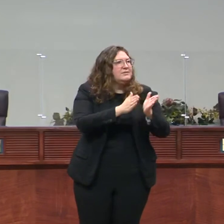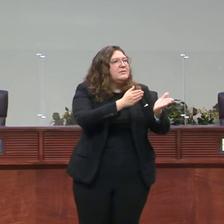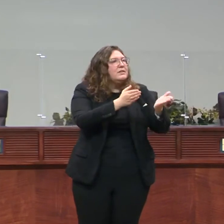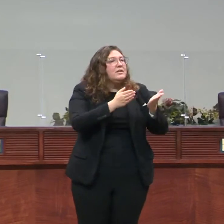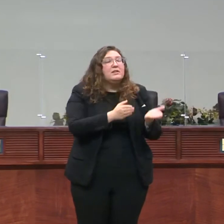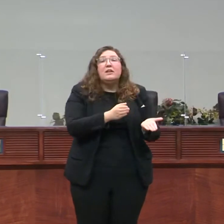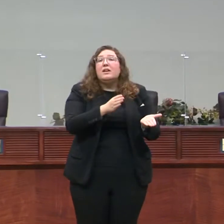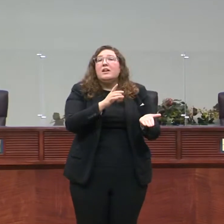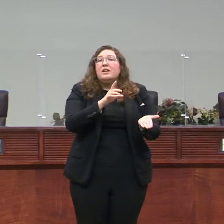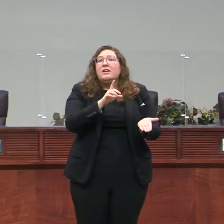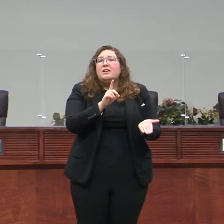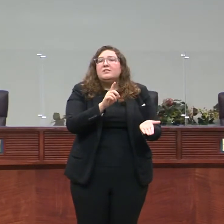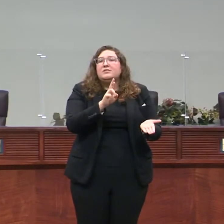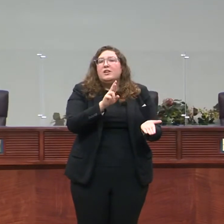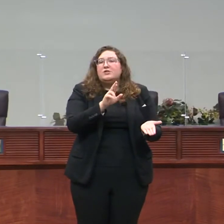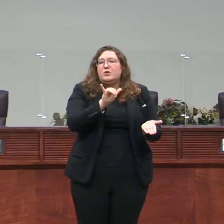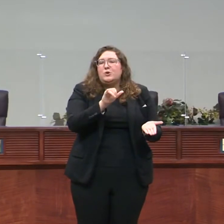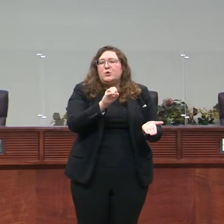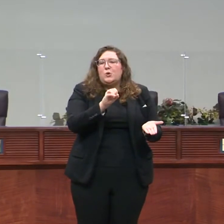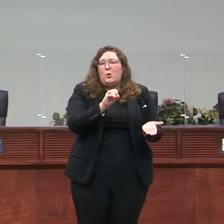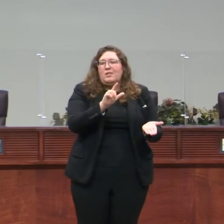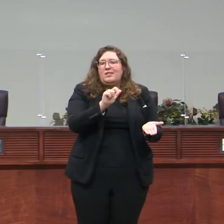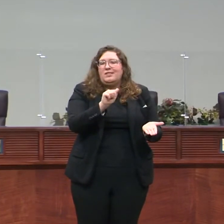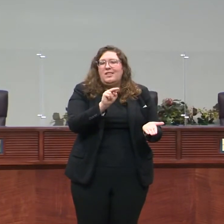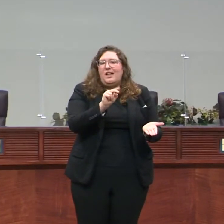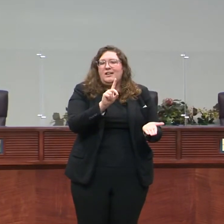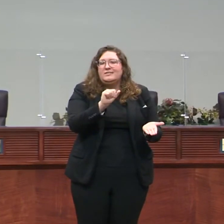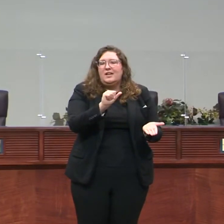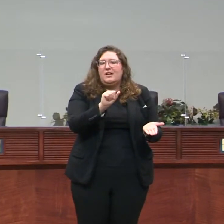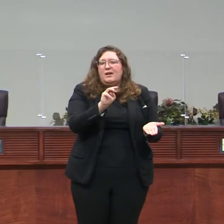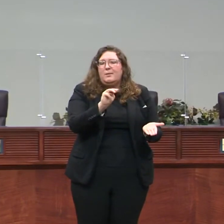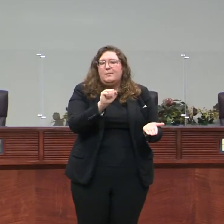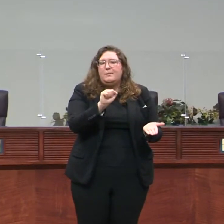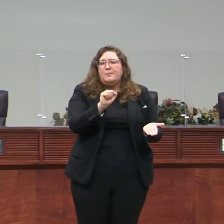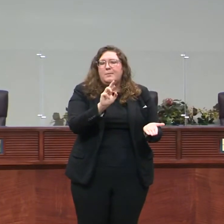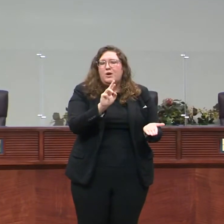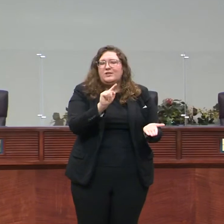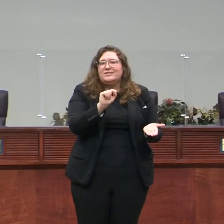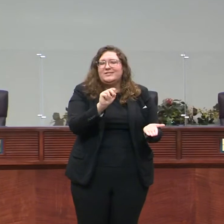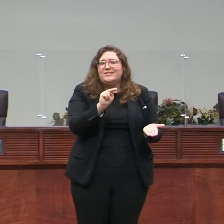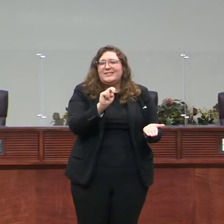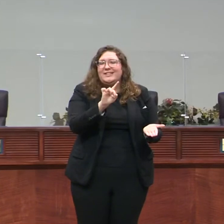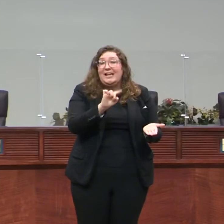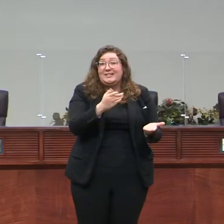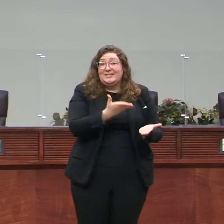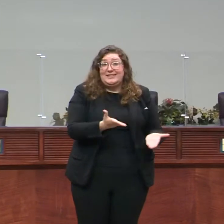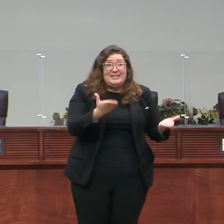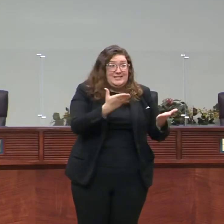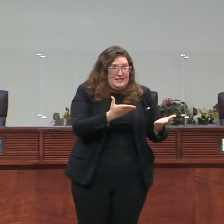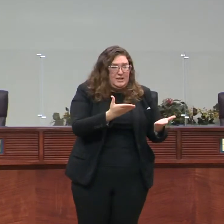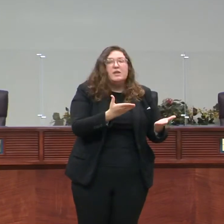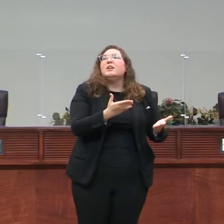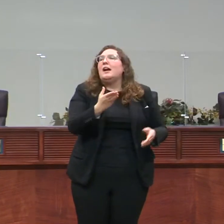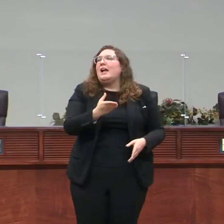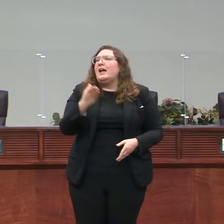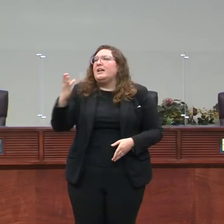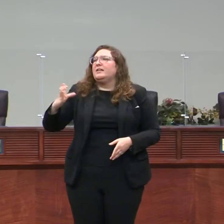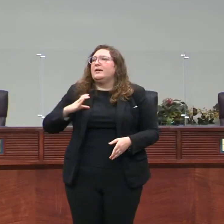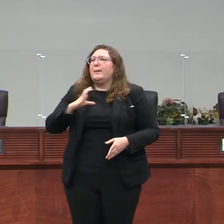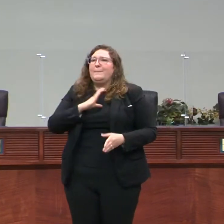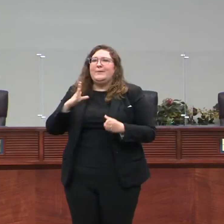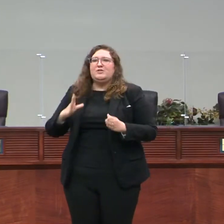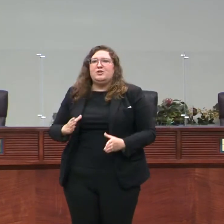here from Orange County Health Services, and we have Commissioner Maribel Gomez Cordero who has joined